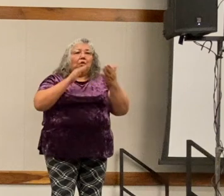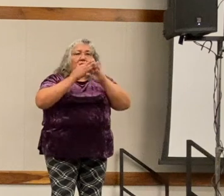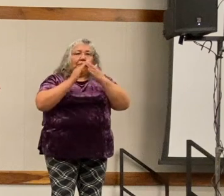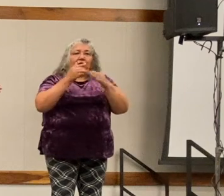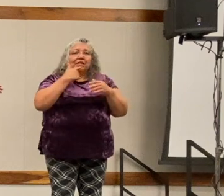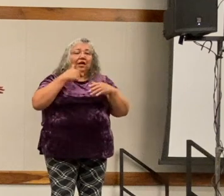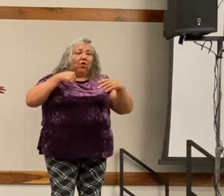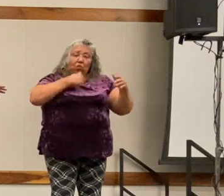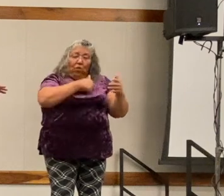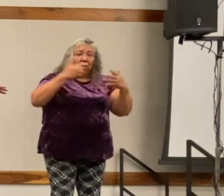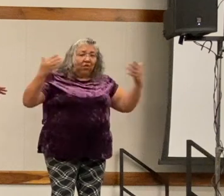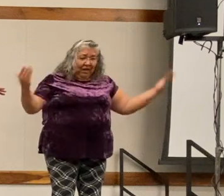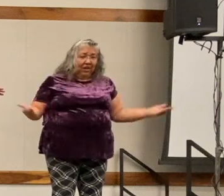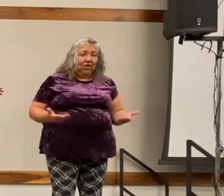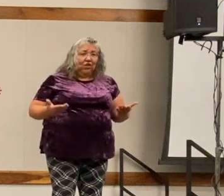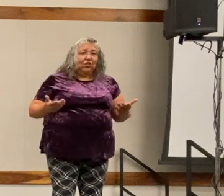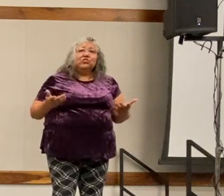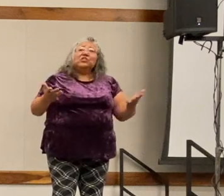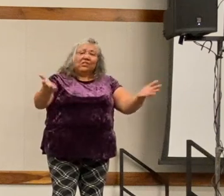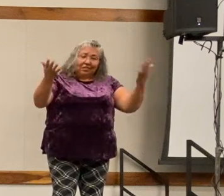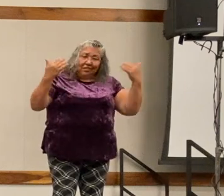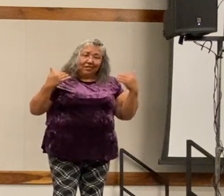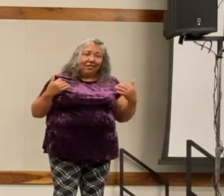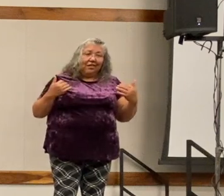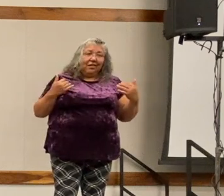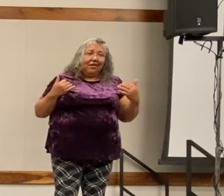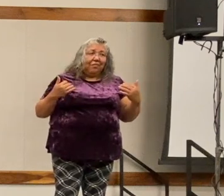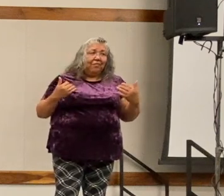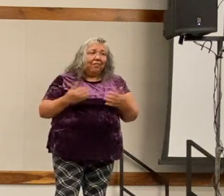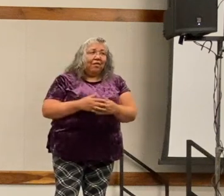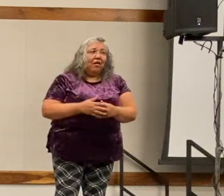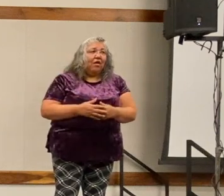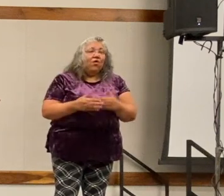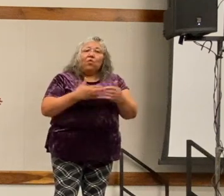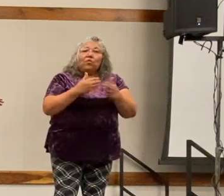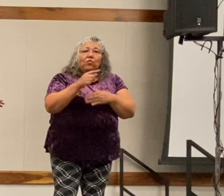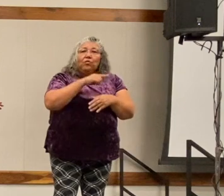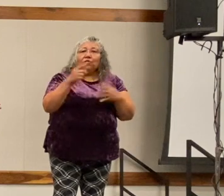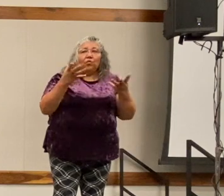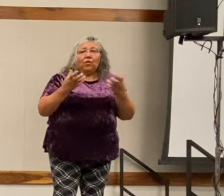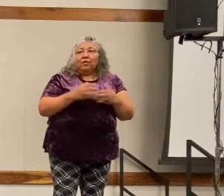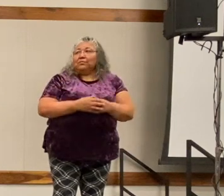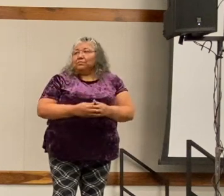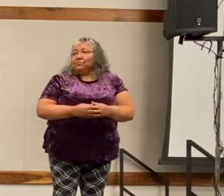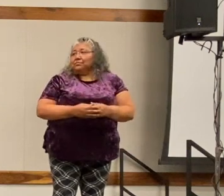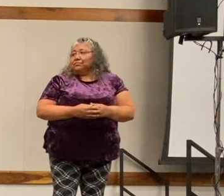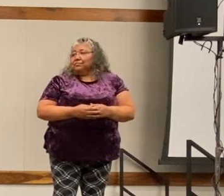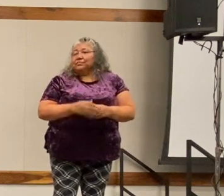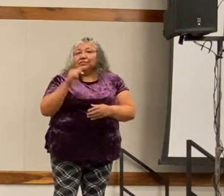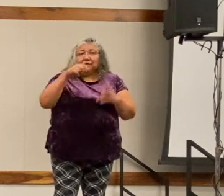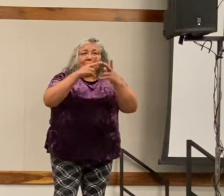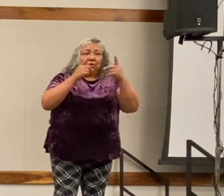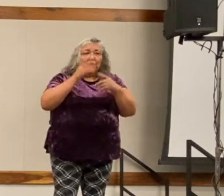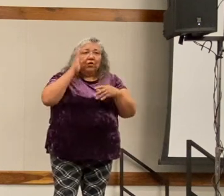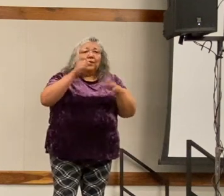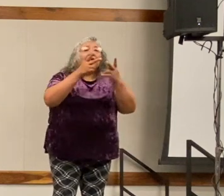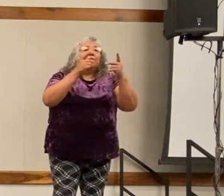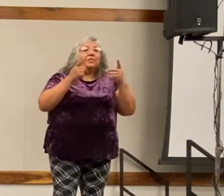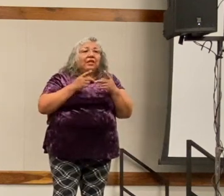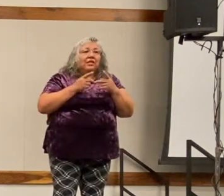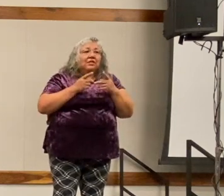and say, we're here. Just come as you are, whatever you want, right? And this place is going to be a